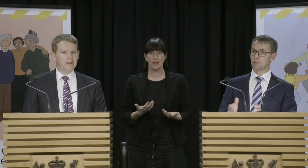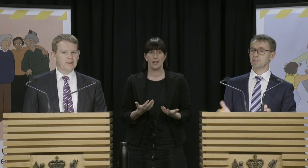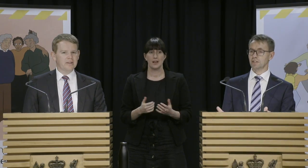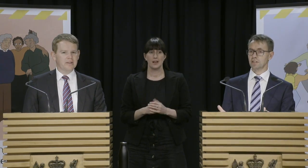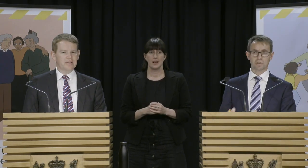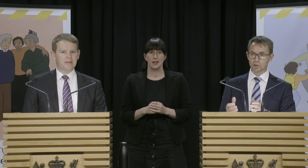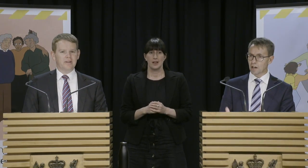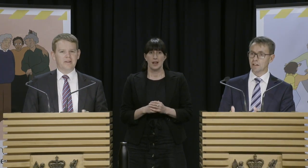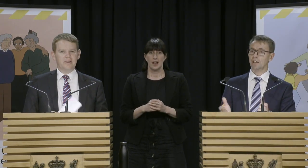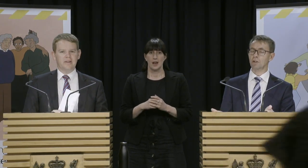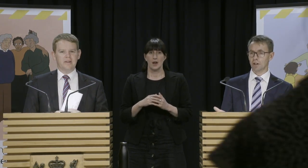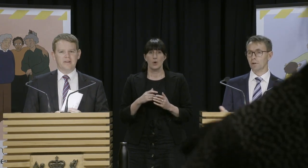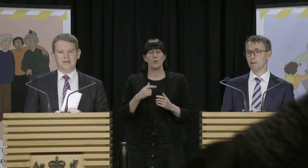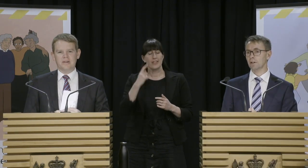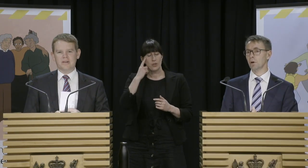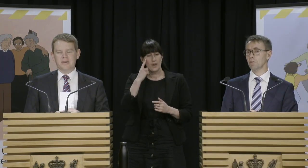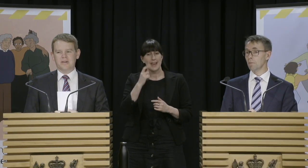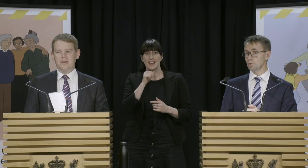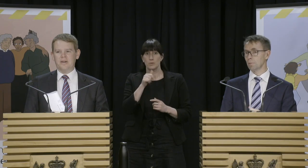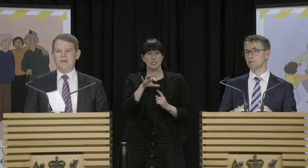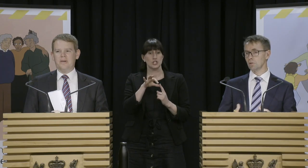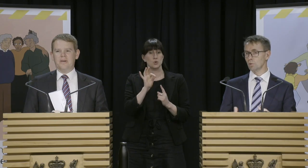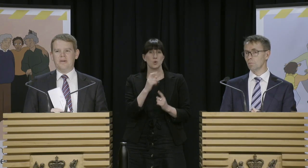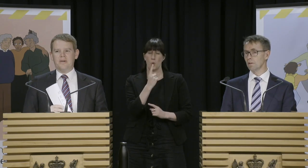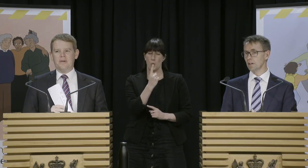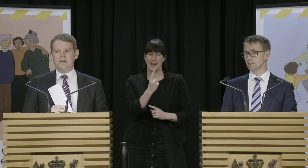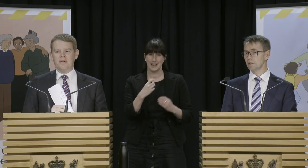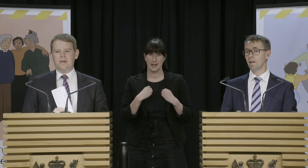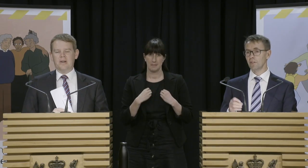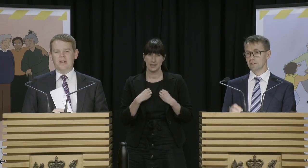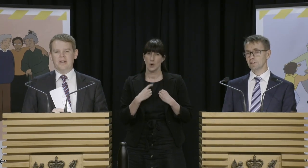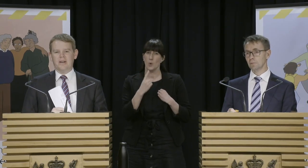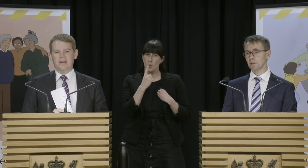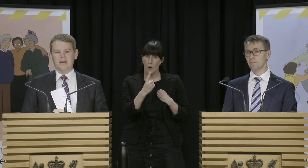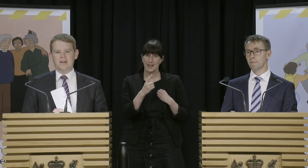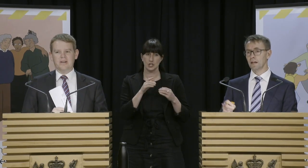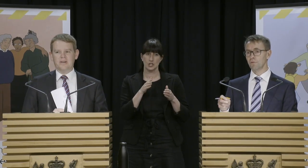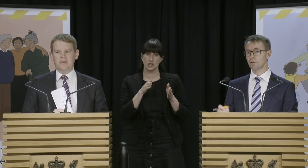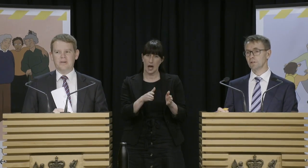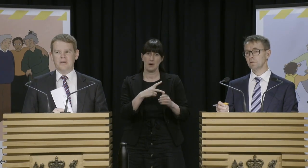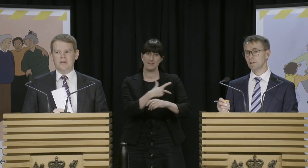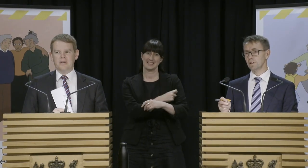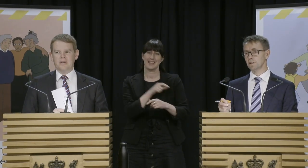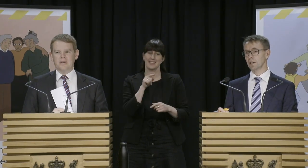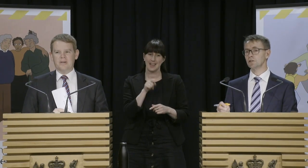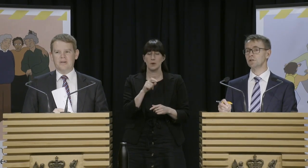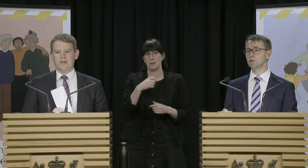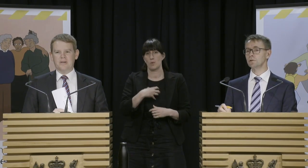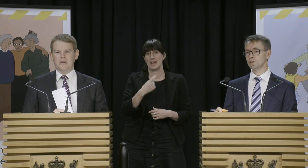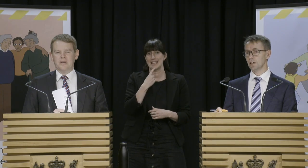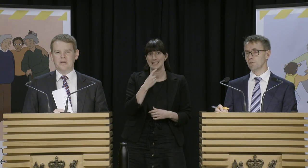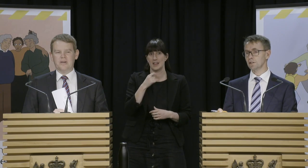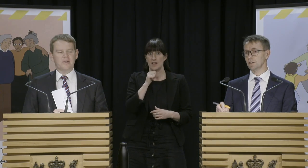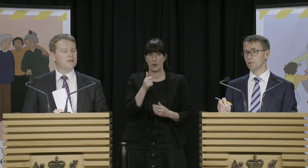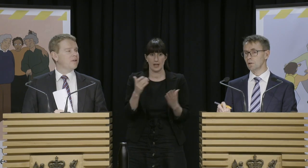the logistics, the training and everything around a program that was based on more than one vaccine. That doesn't mean if there is an indication to